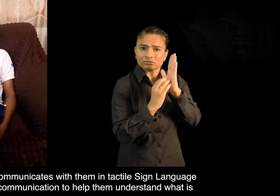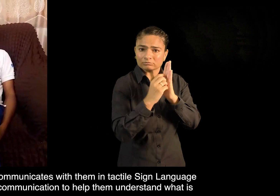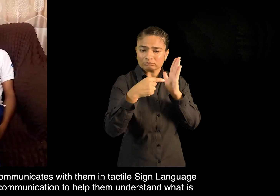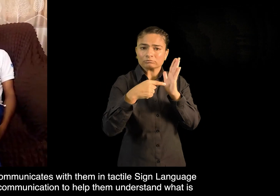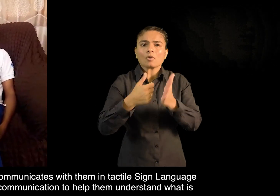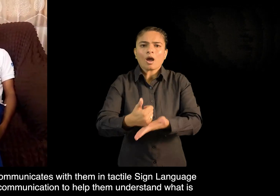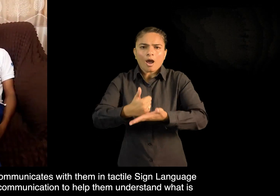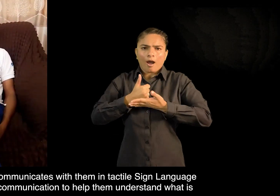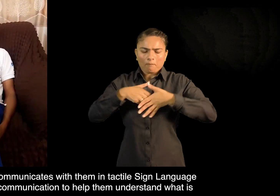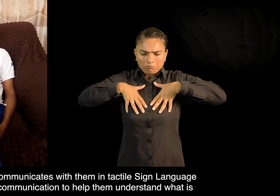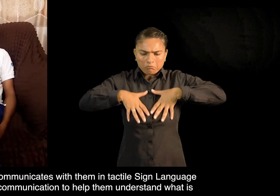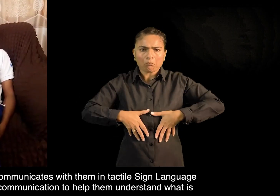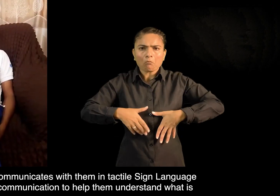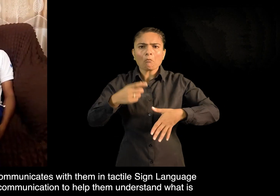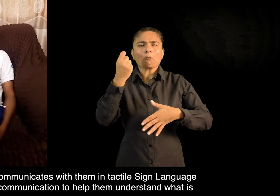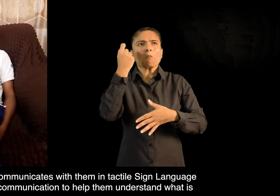in tactile